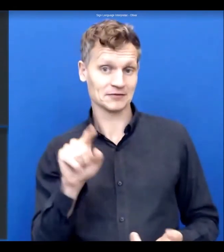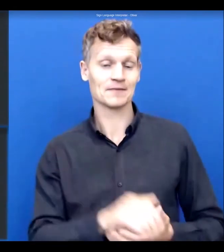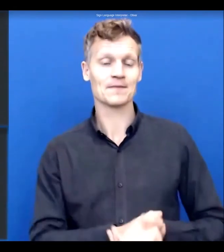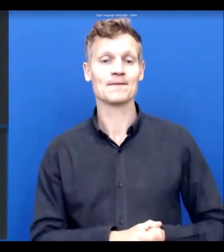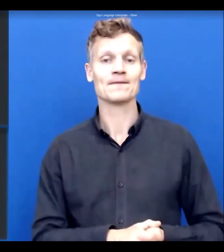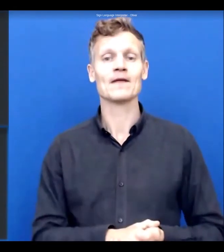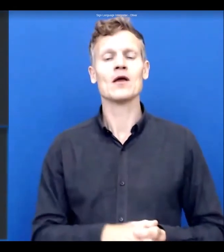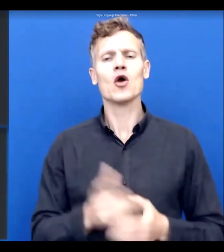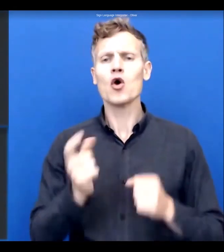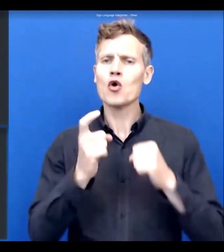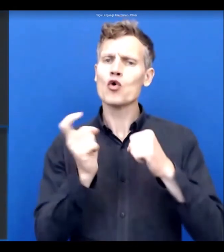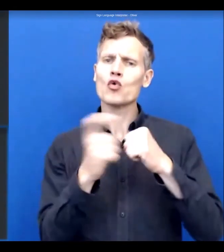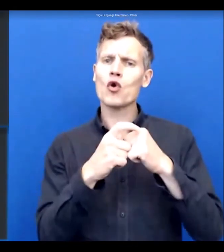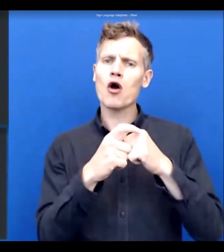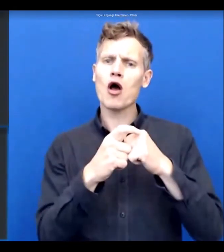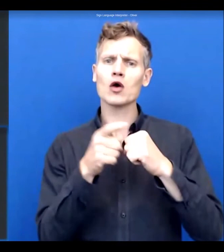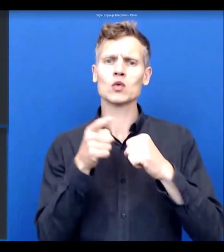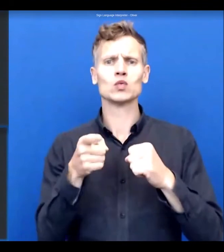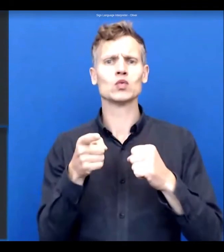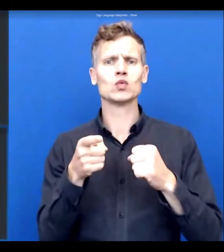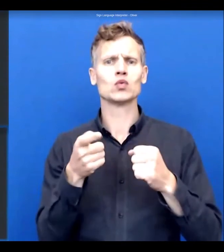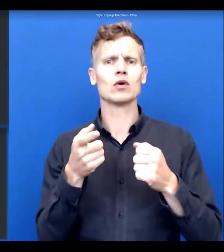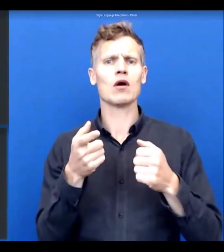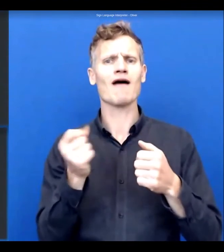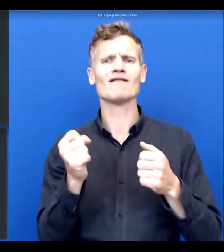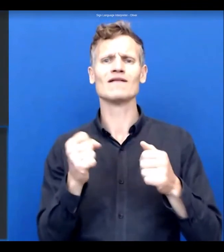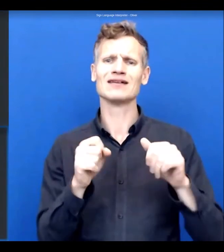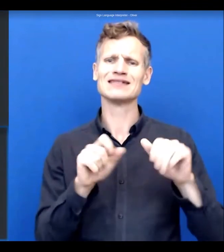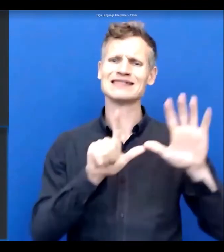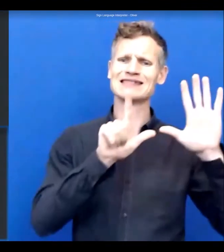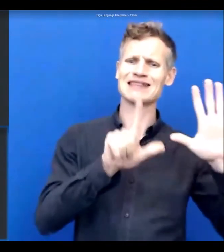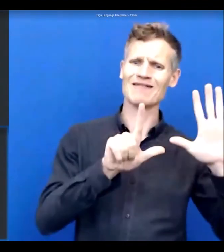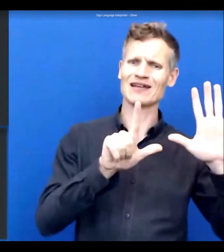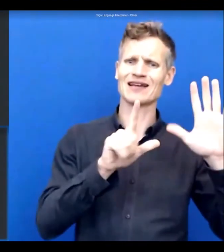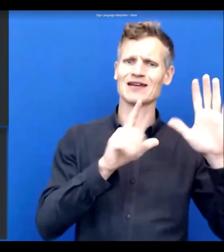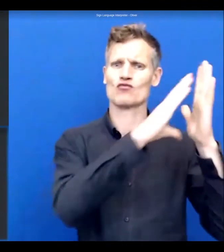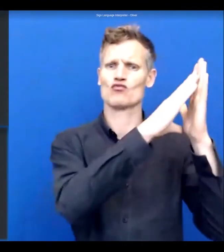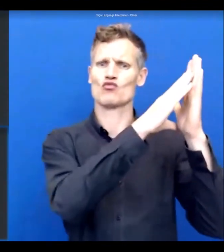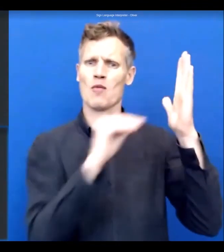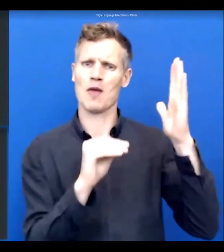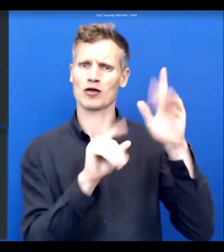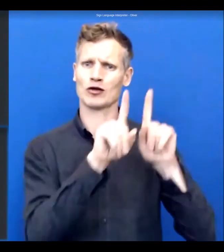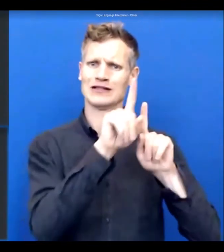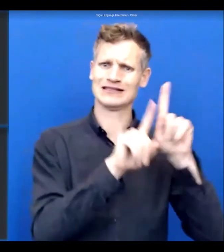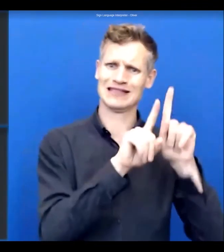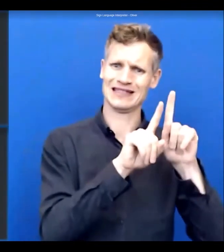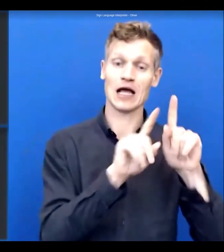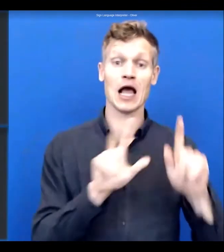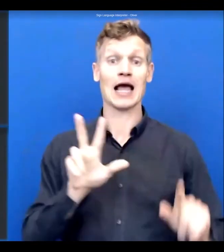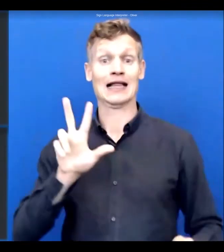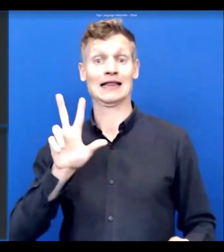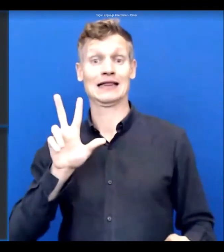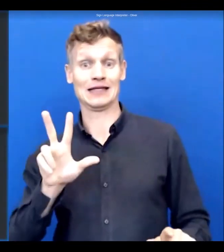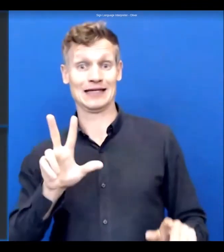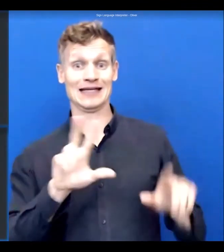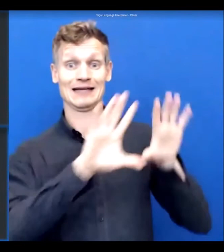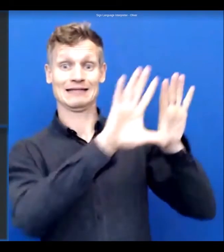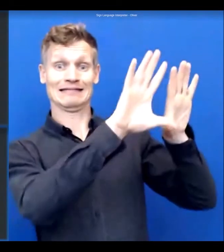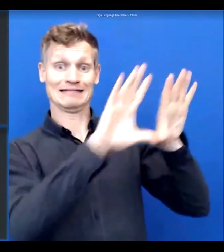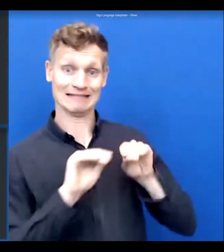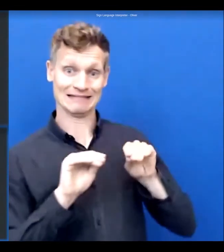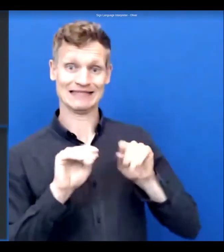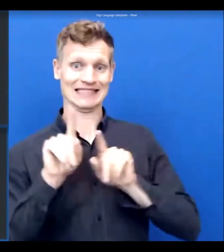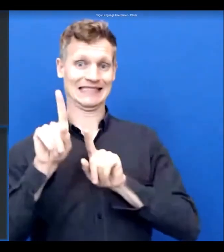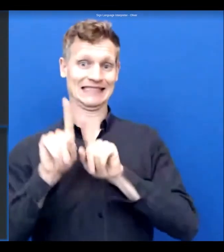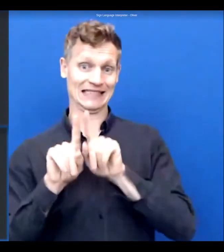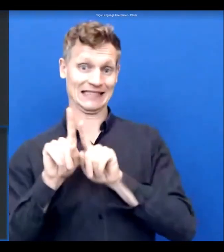deal with 7 role model cities and 3 replicator cities. So not only a wide